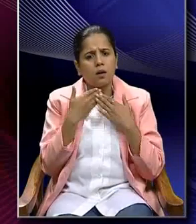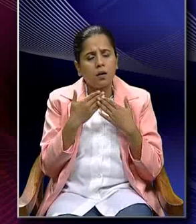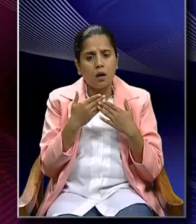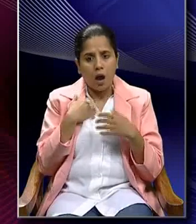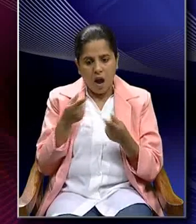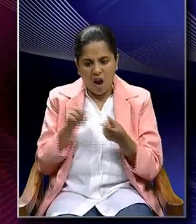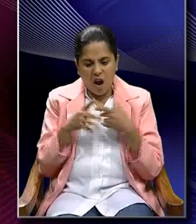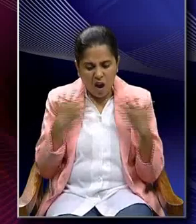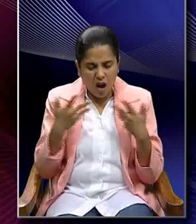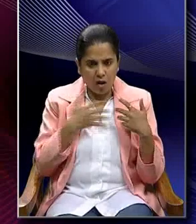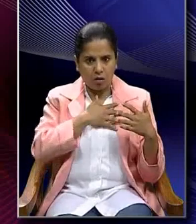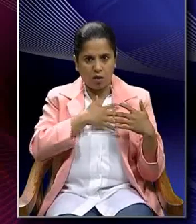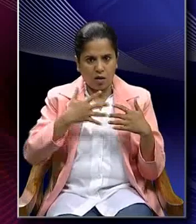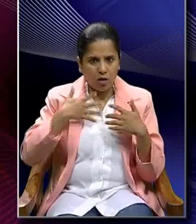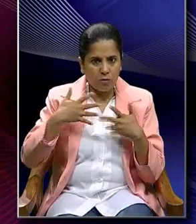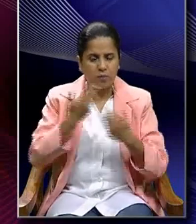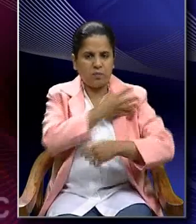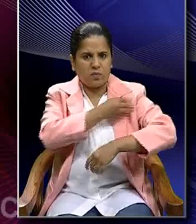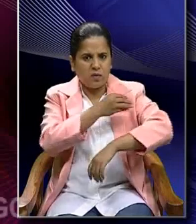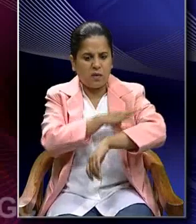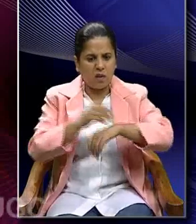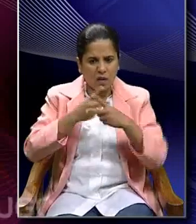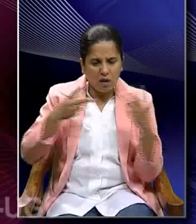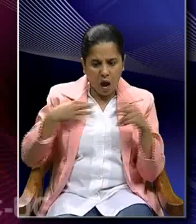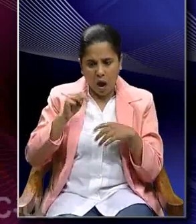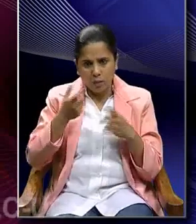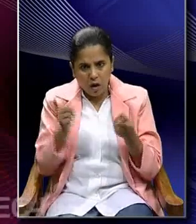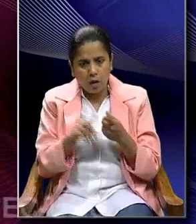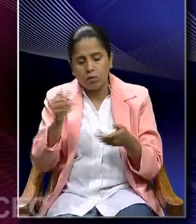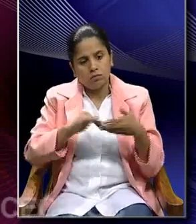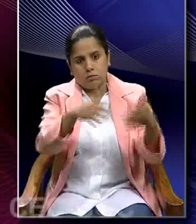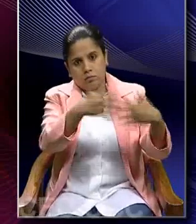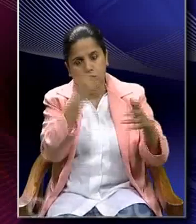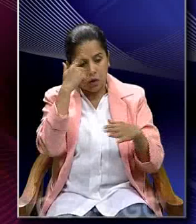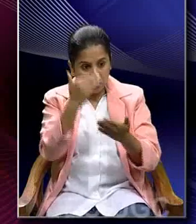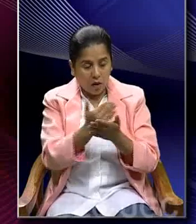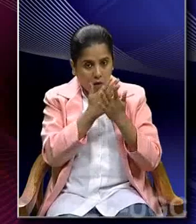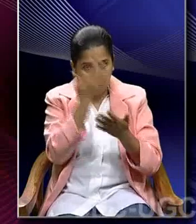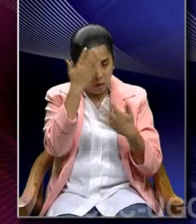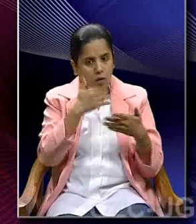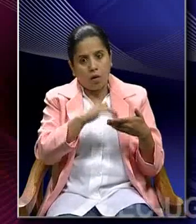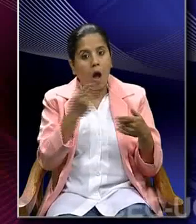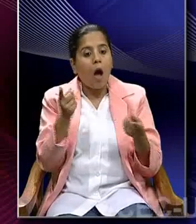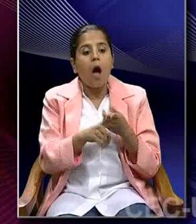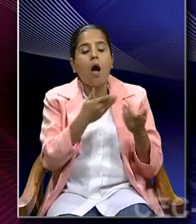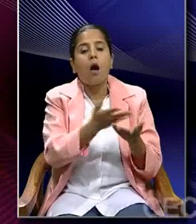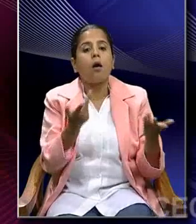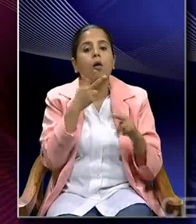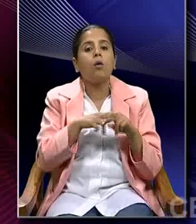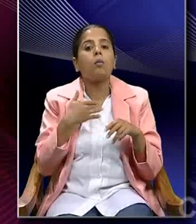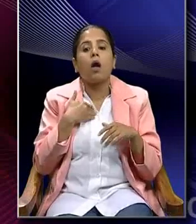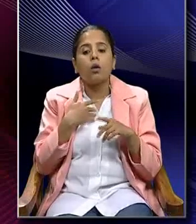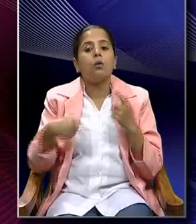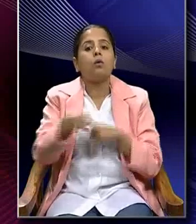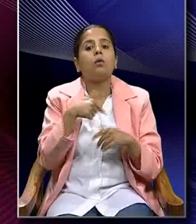puberty. Very often they're married off. Parents are worried that would she be safe if something happens to her, what will